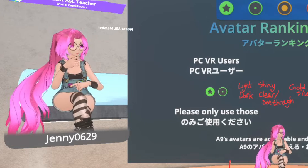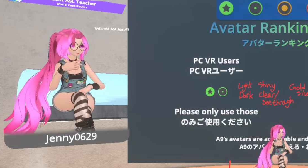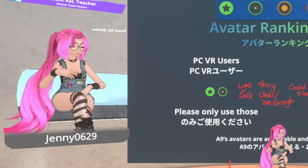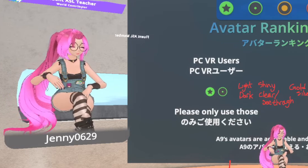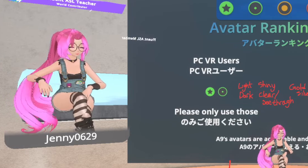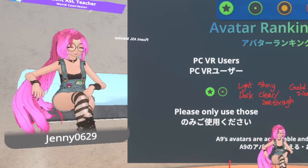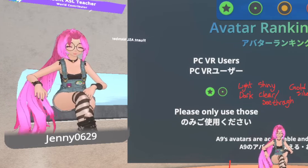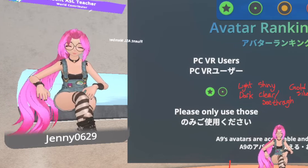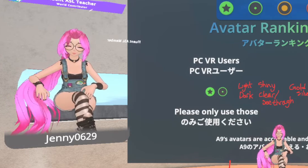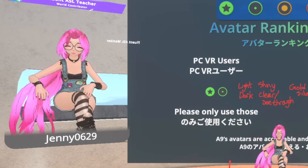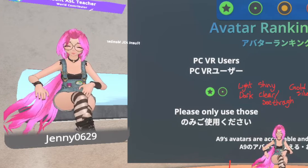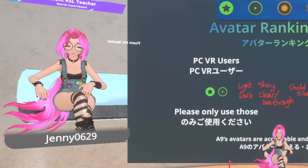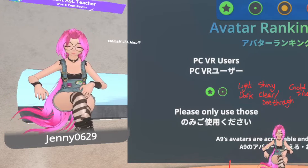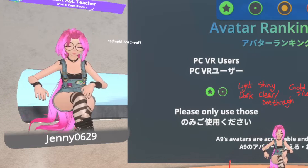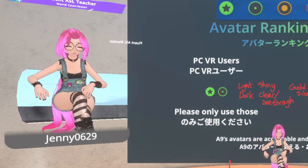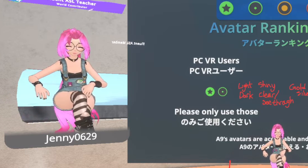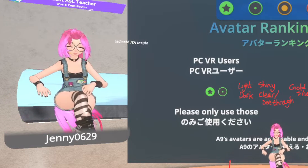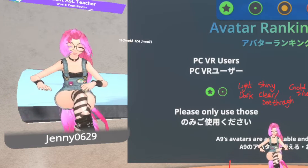Copper.